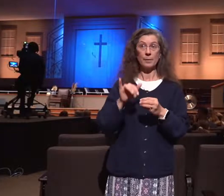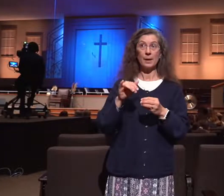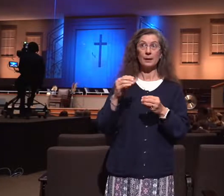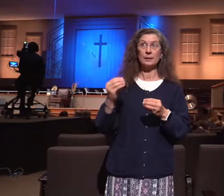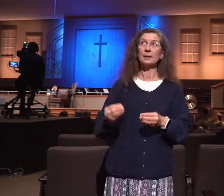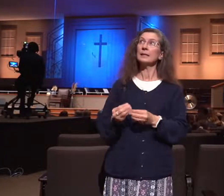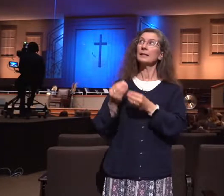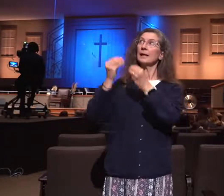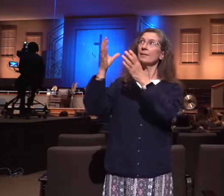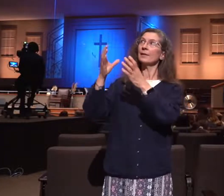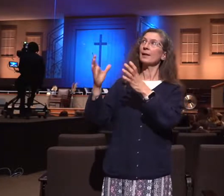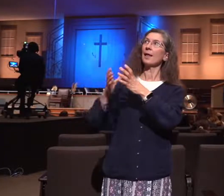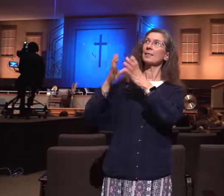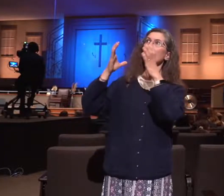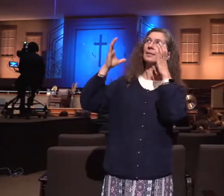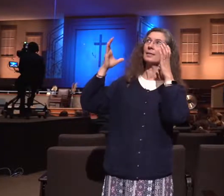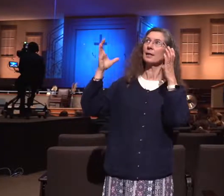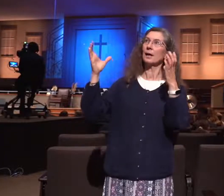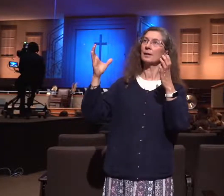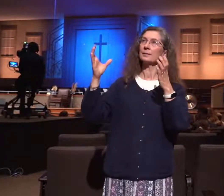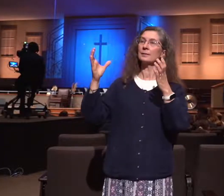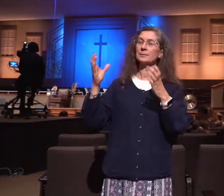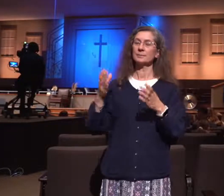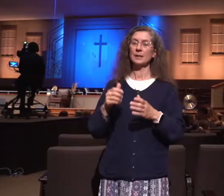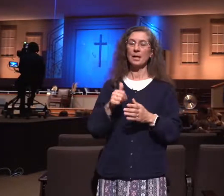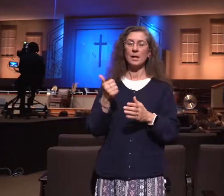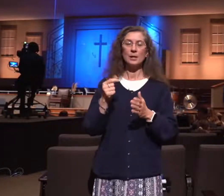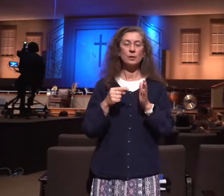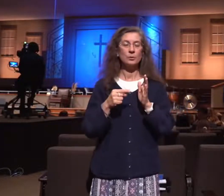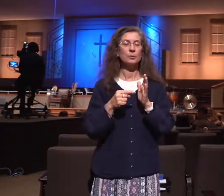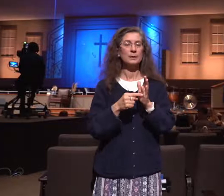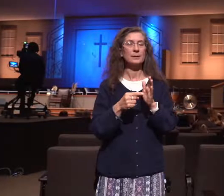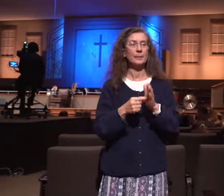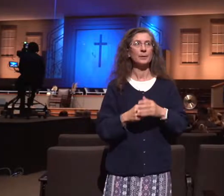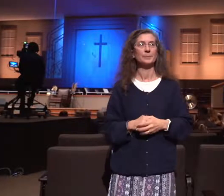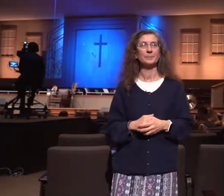Extravagant giving. Here's a good example of it.